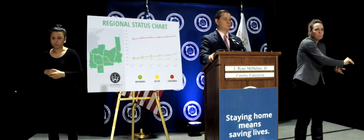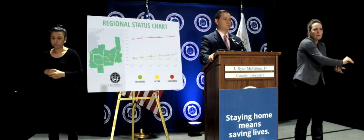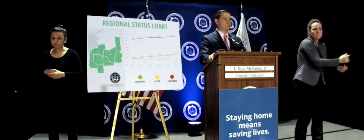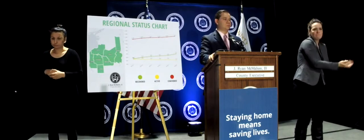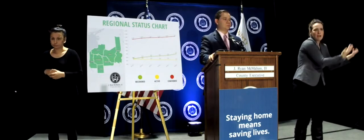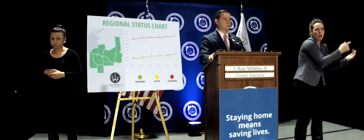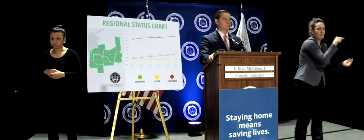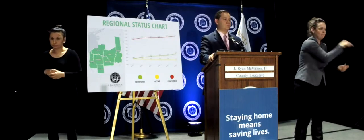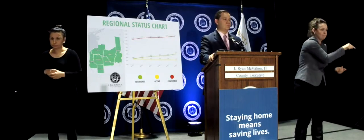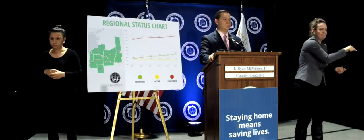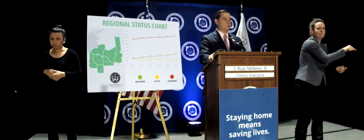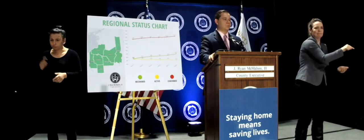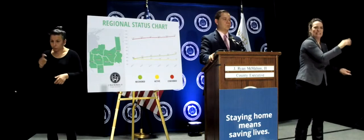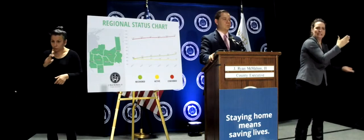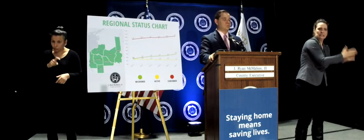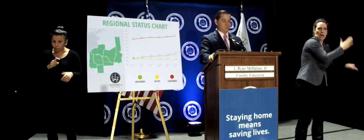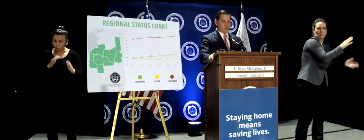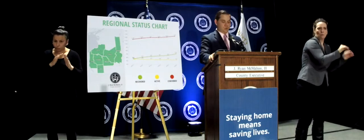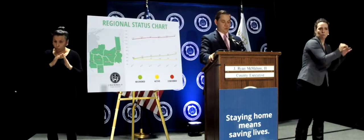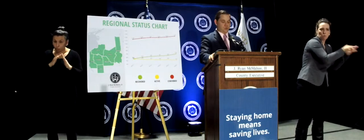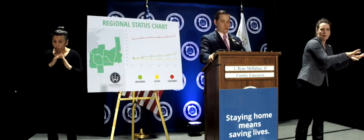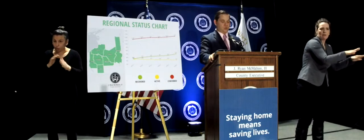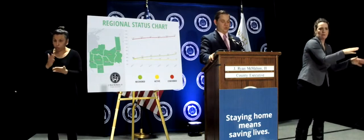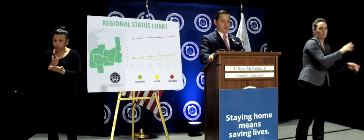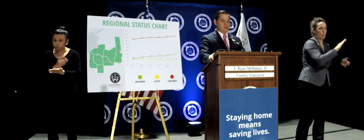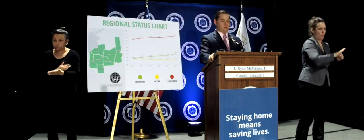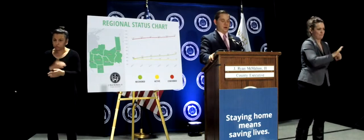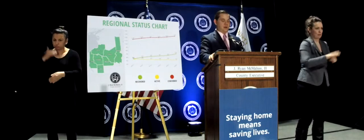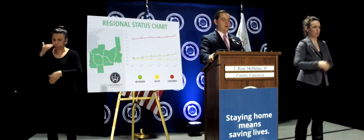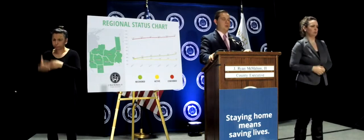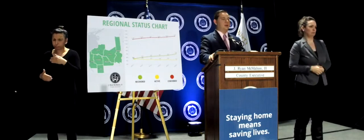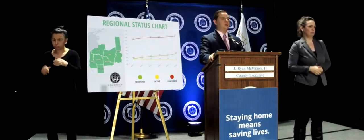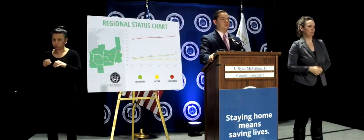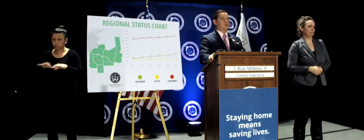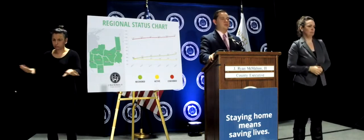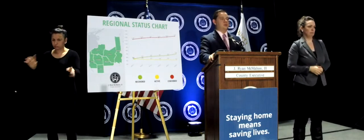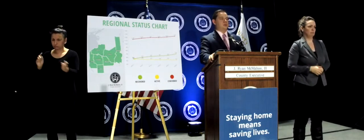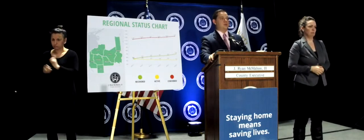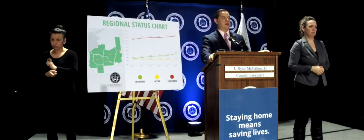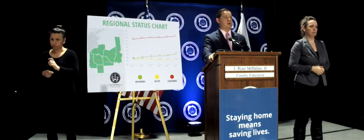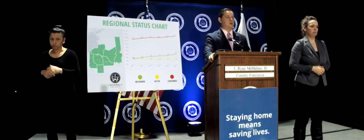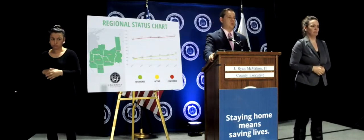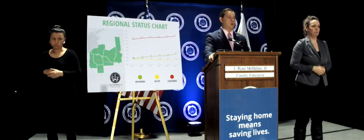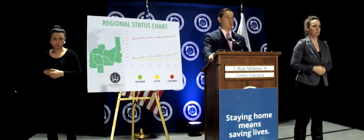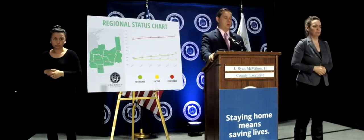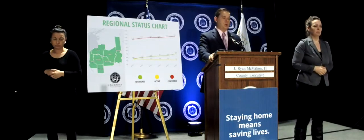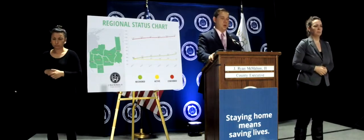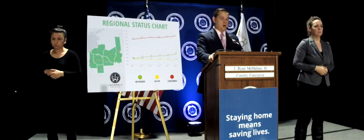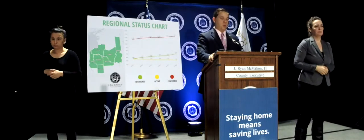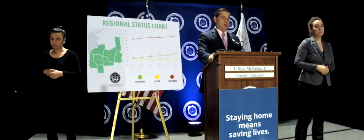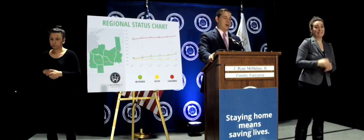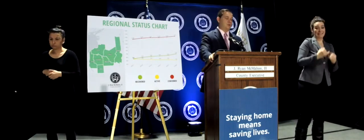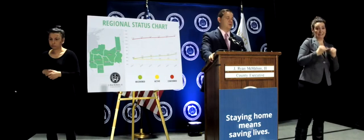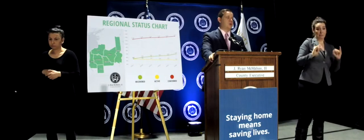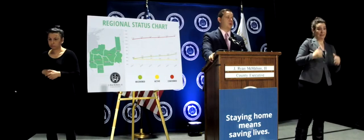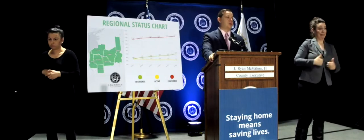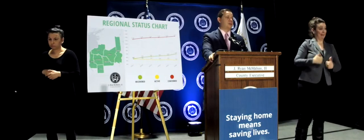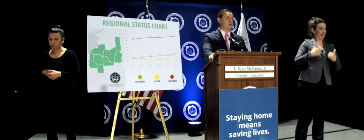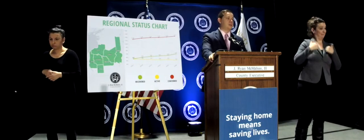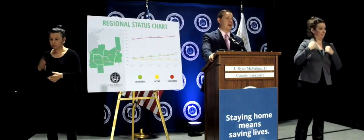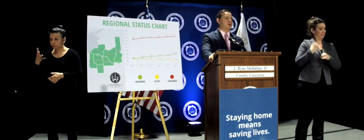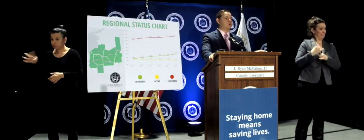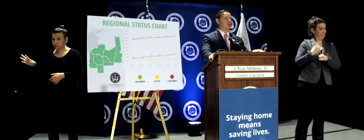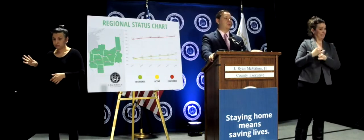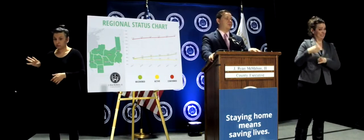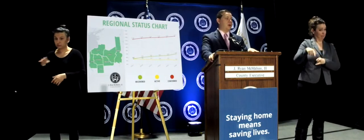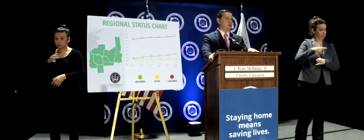to help prevent the spread where there's clearly an issue? So these cases were at an independent living facility, not a nursing home. We're going to have nursing home